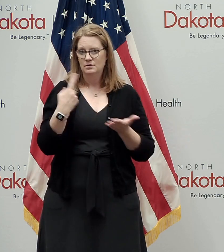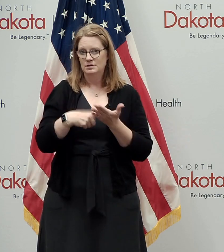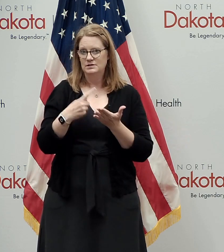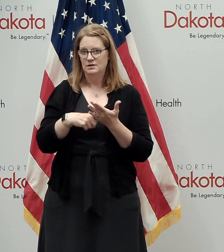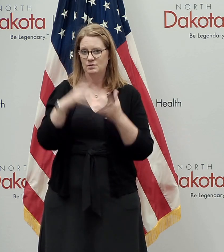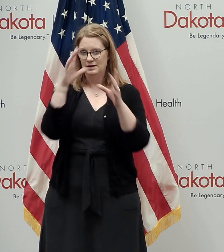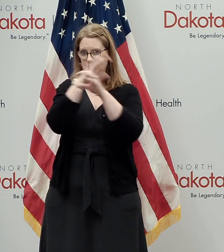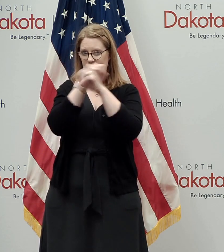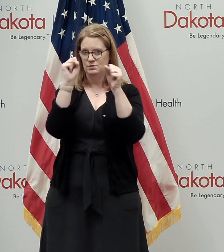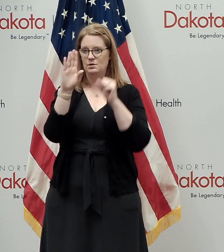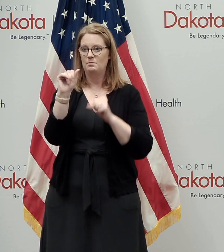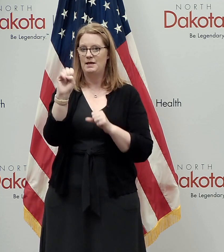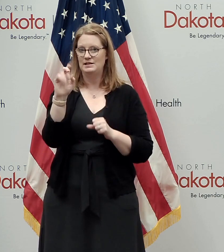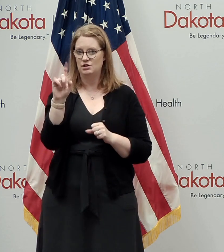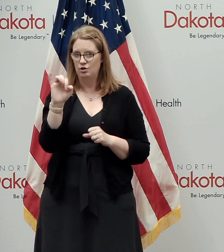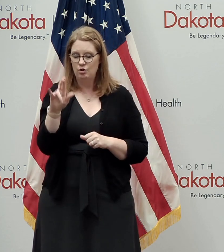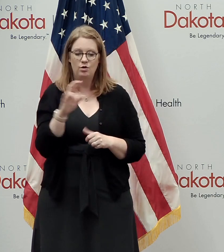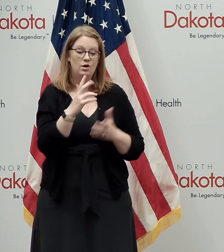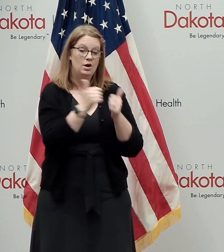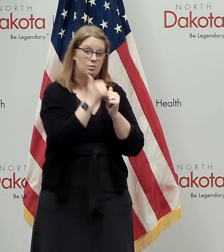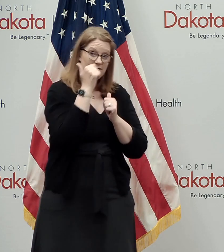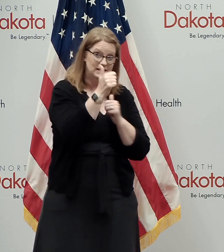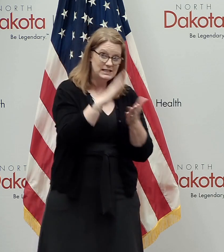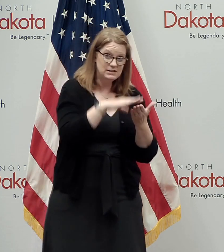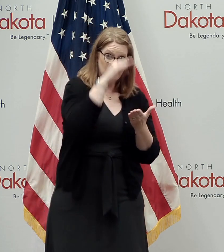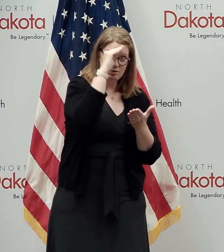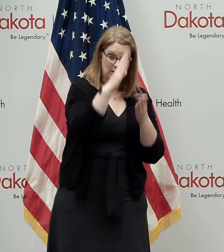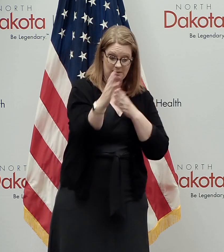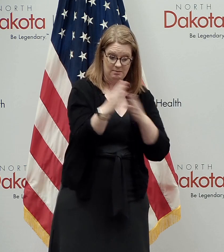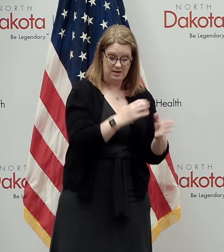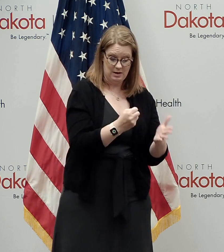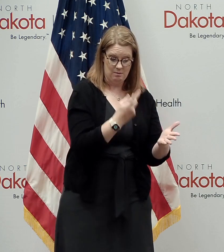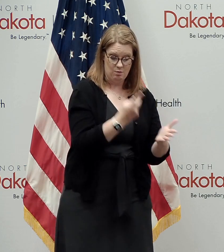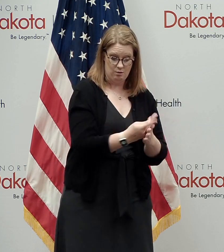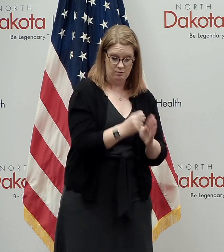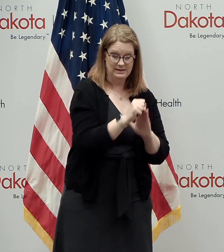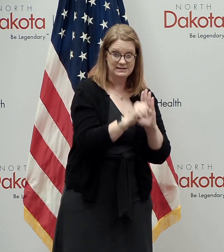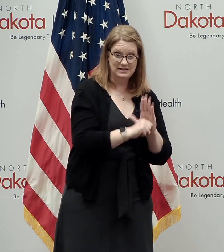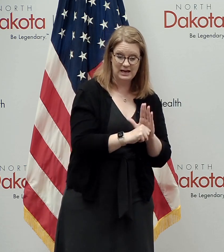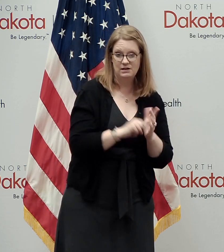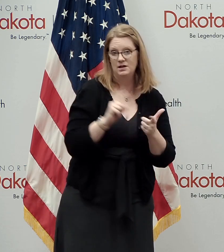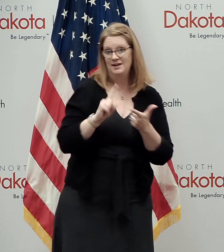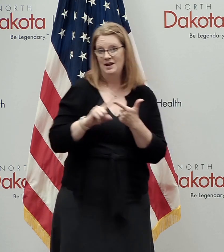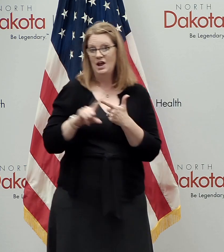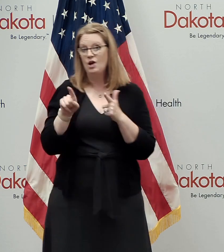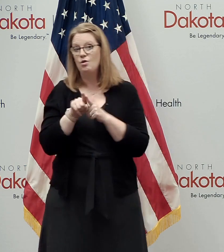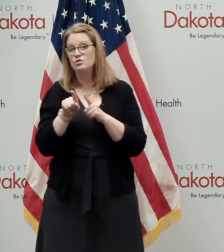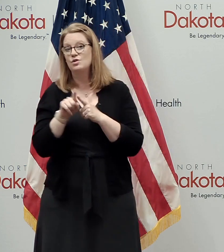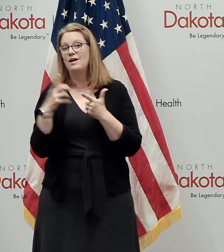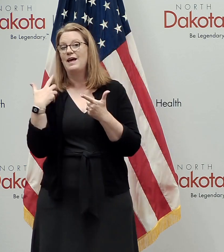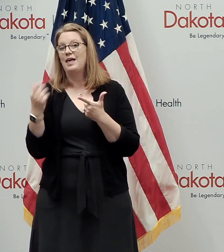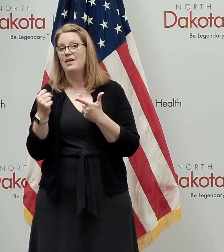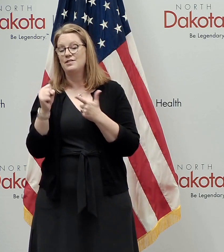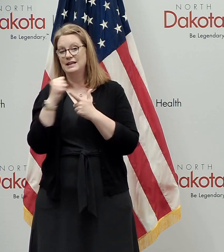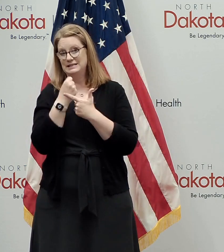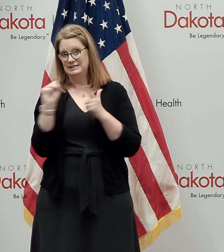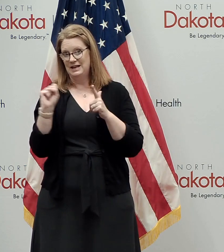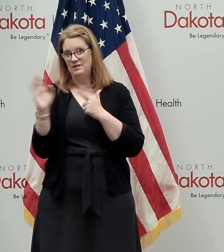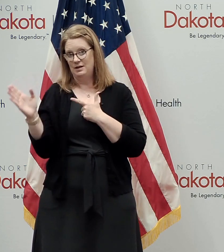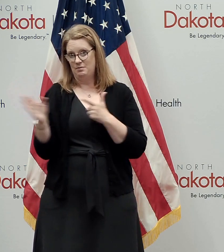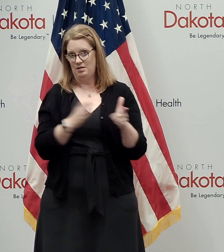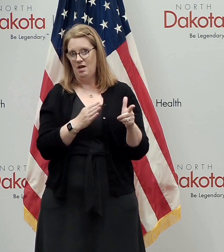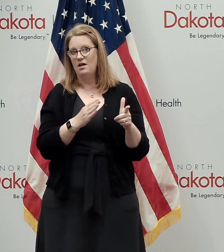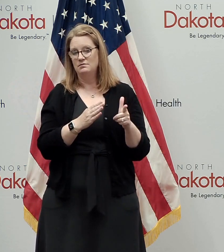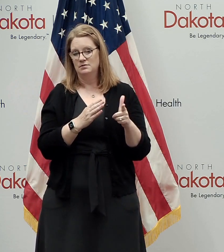Superintendent Baszler. They've got to have a distance learning plan approved with the state, and they've got to have a health and safety plan approved and sitting with the